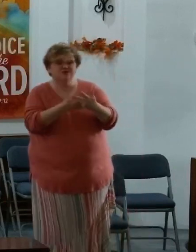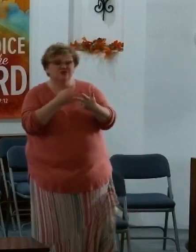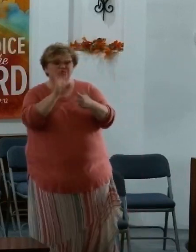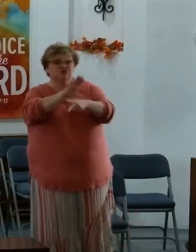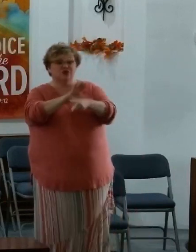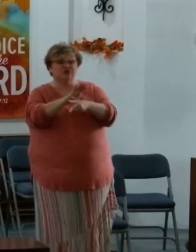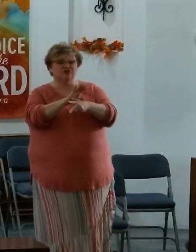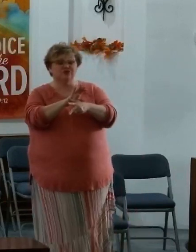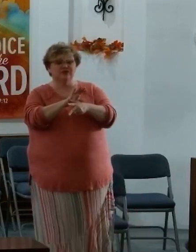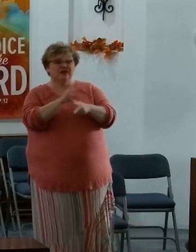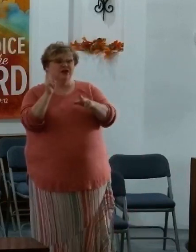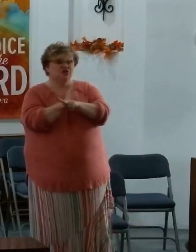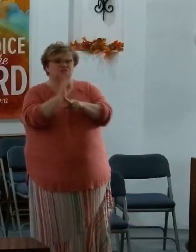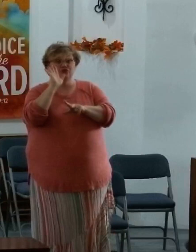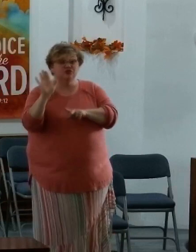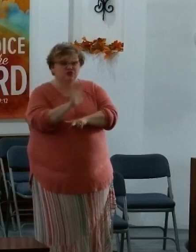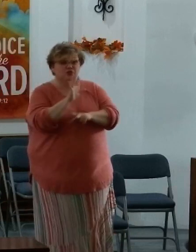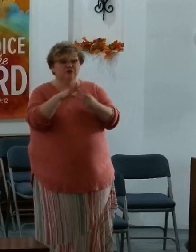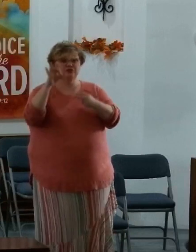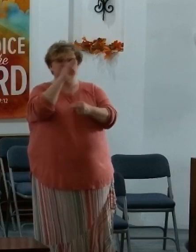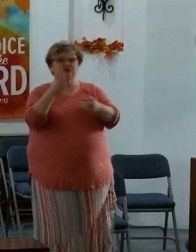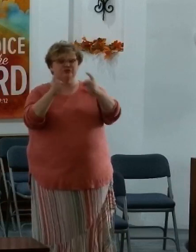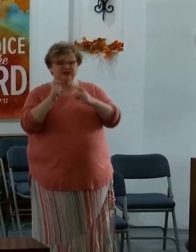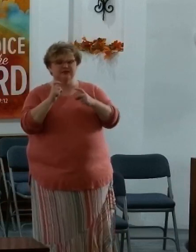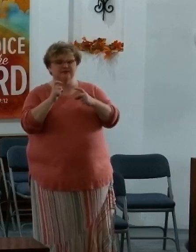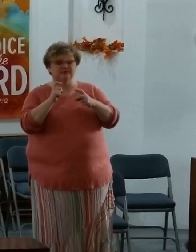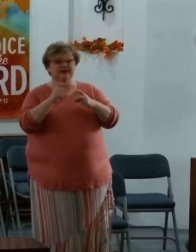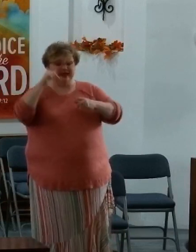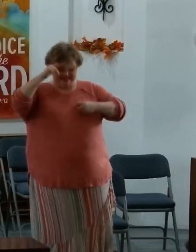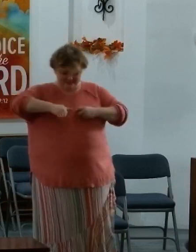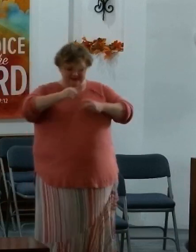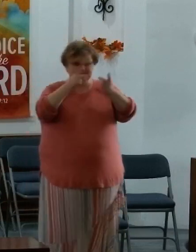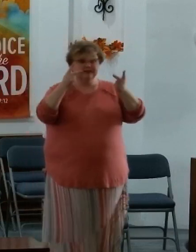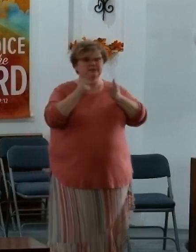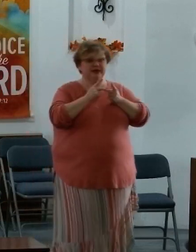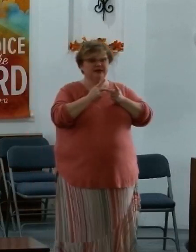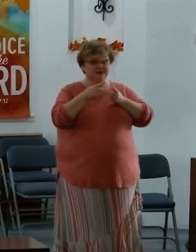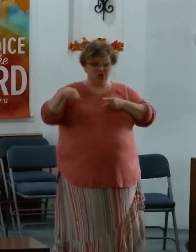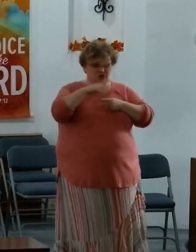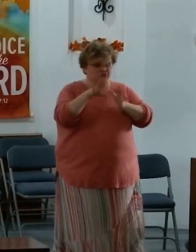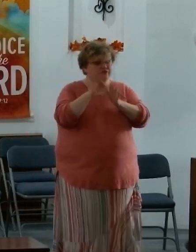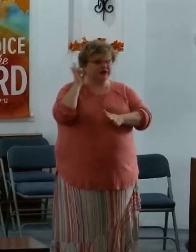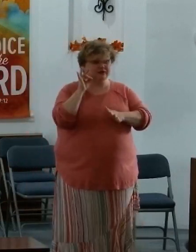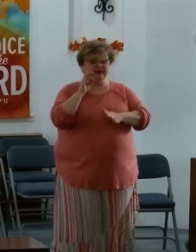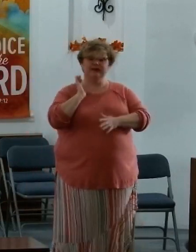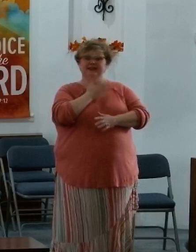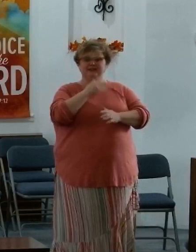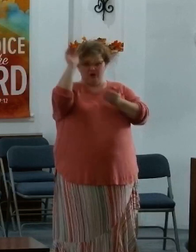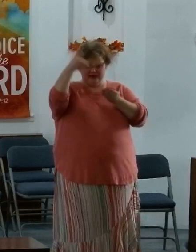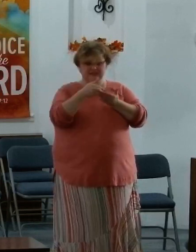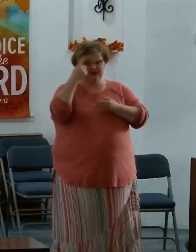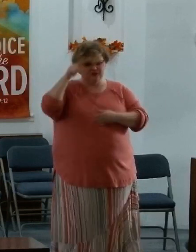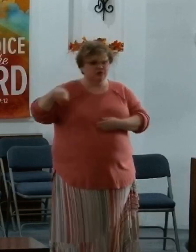and use the spiritual gifts that God's given to you, this is the place. You have found the place. That's our invitation to